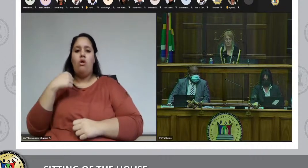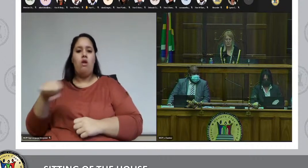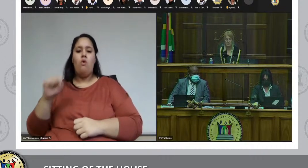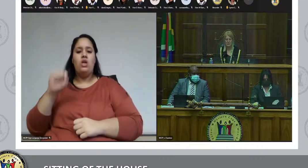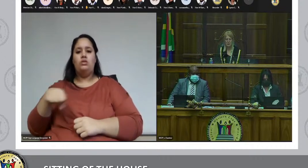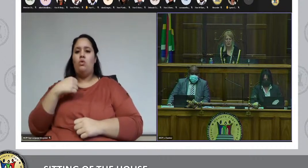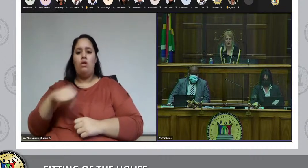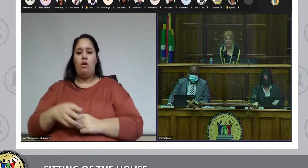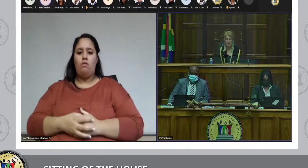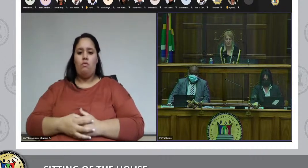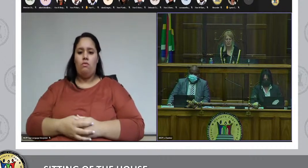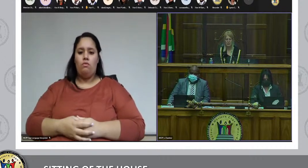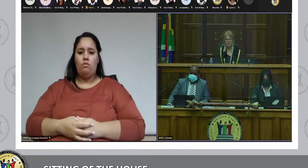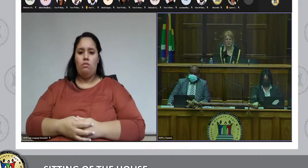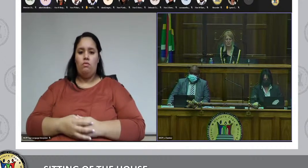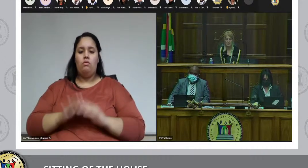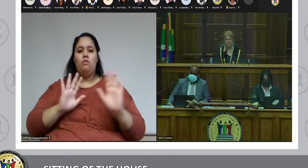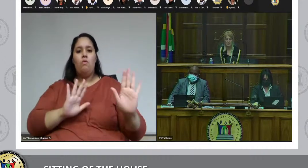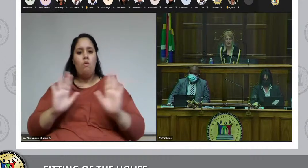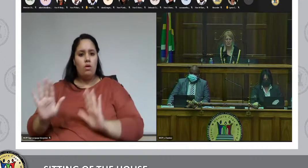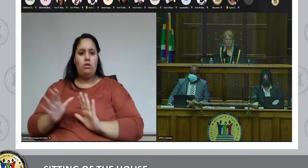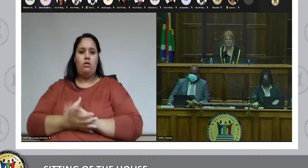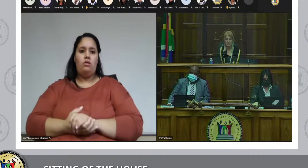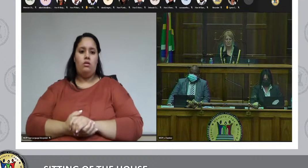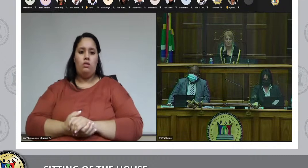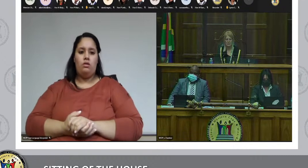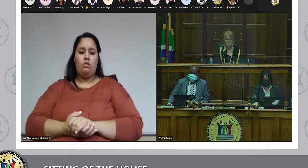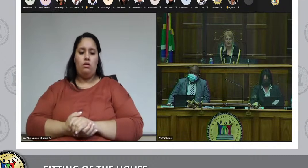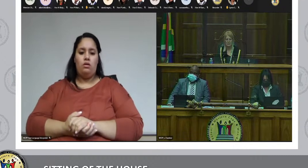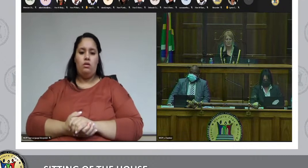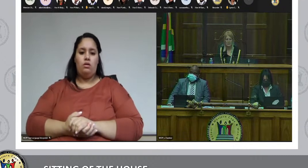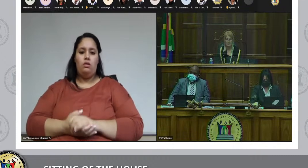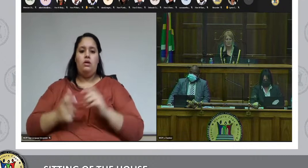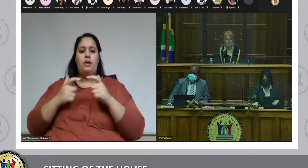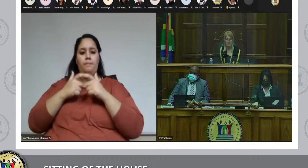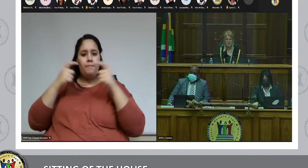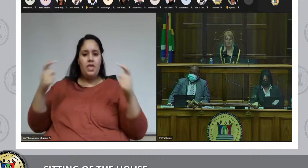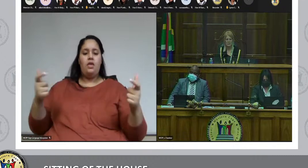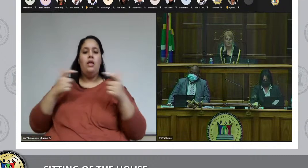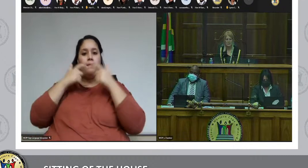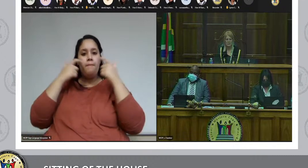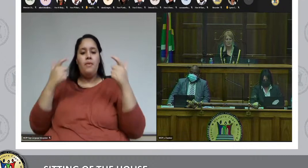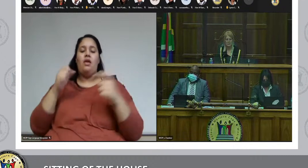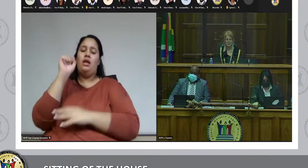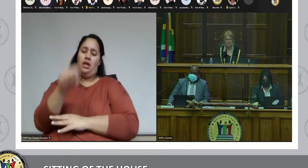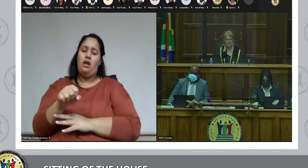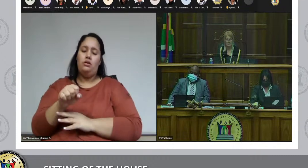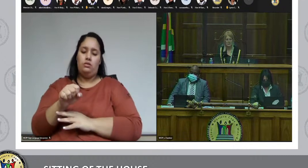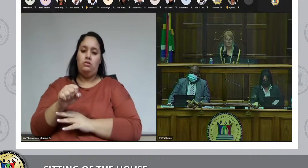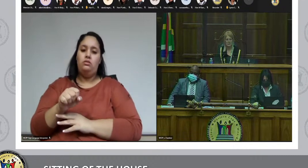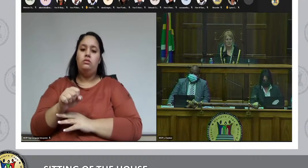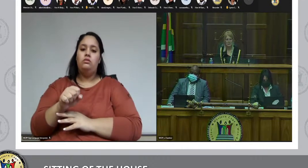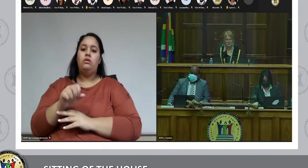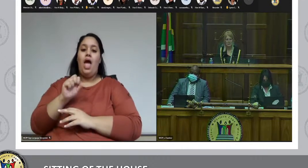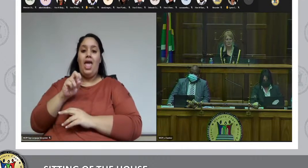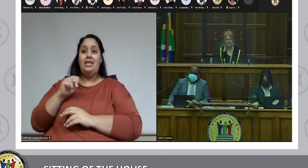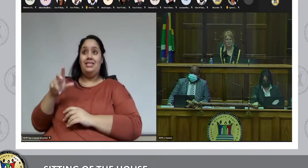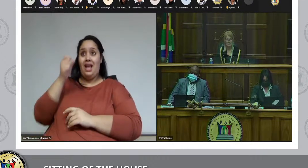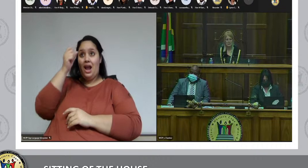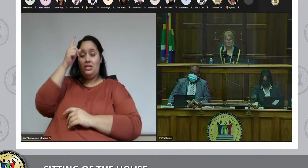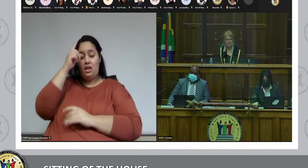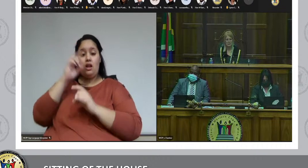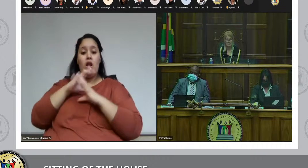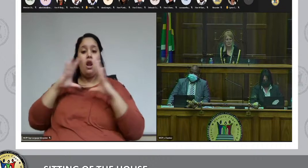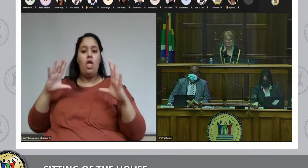no. Order. So it's a big resounding yes, and to get the ANC to understand,